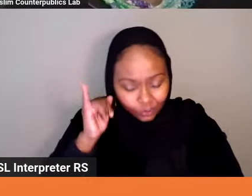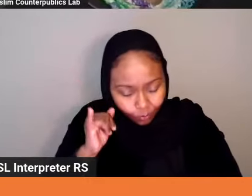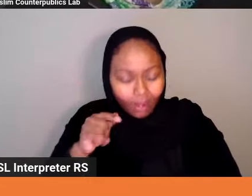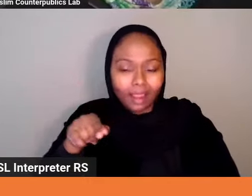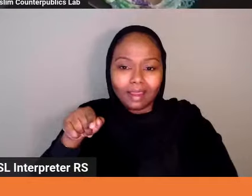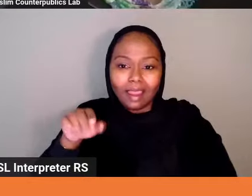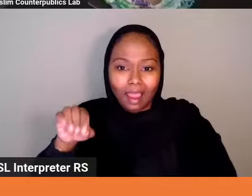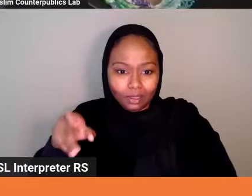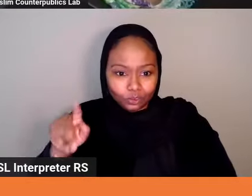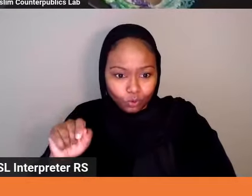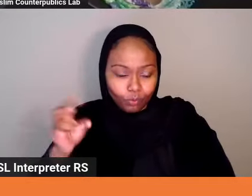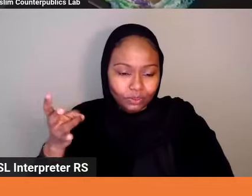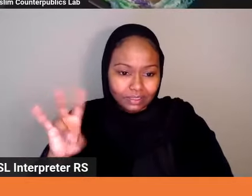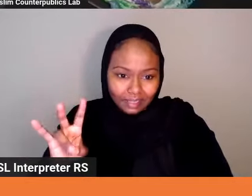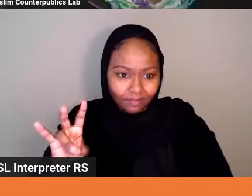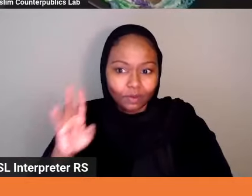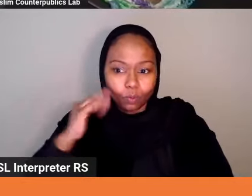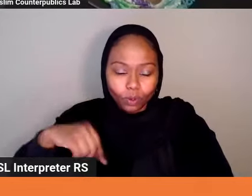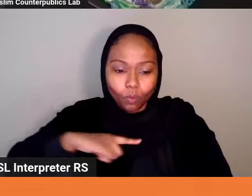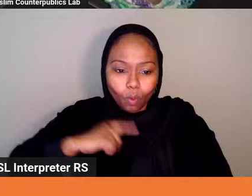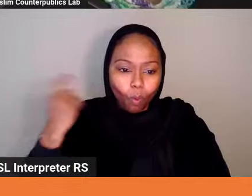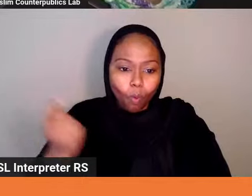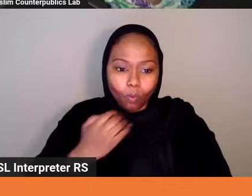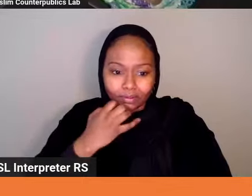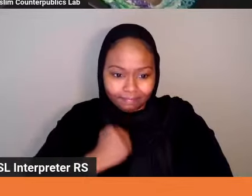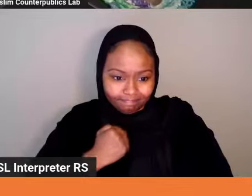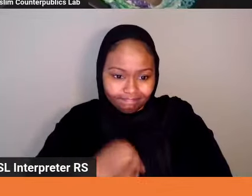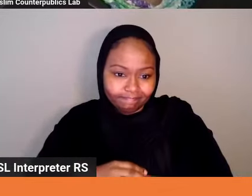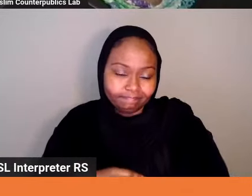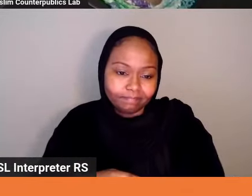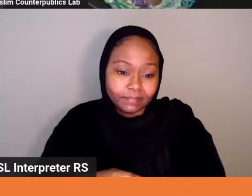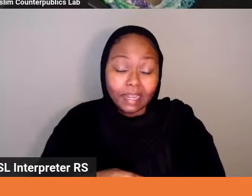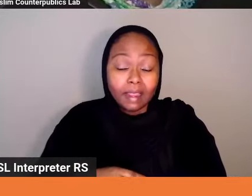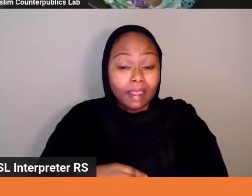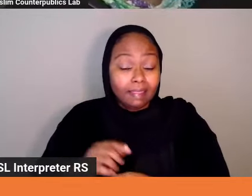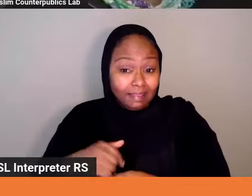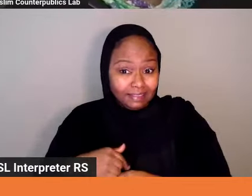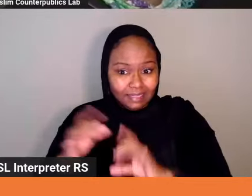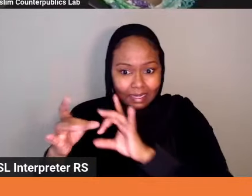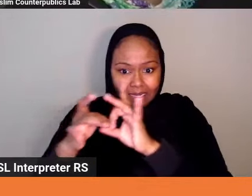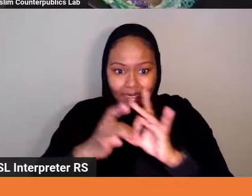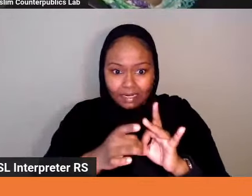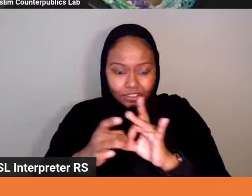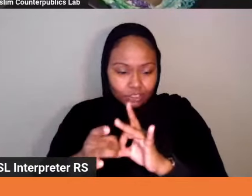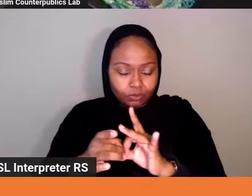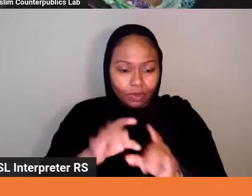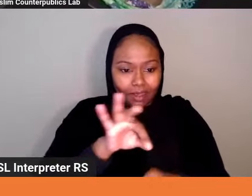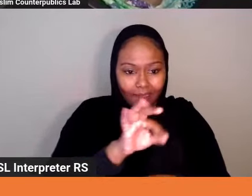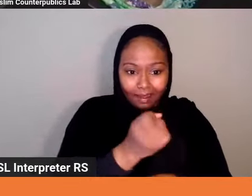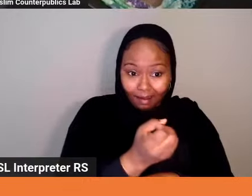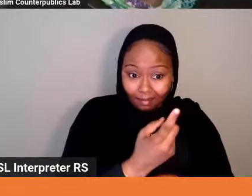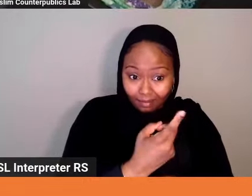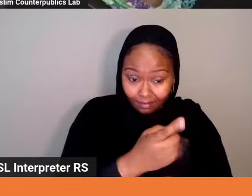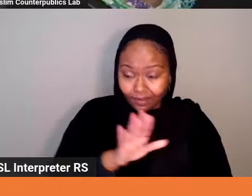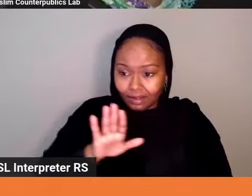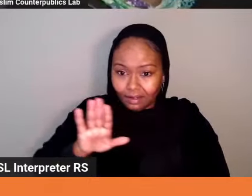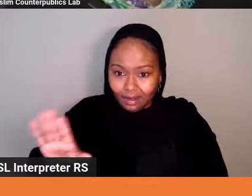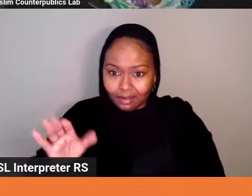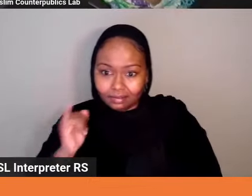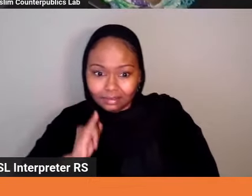infamy, end quote. By making the connection between the Hamas attacks on Israel to the 9/11 attacks on the United